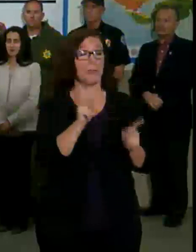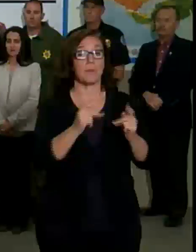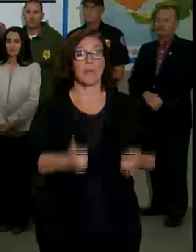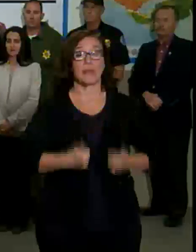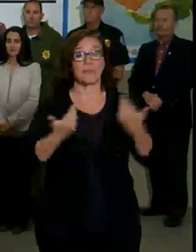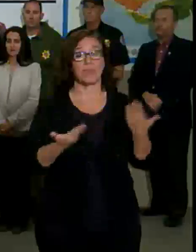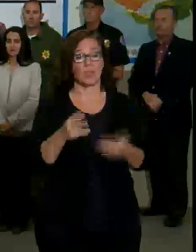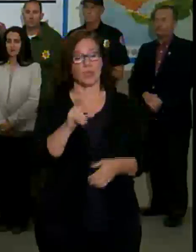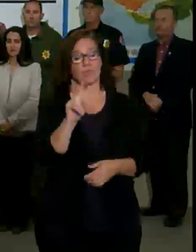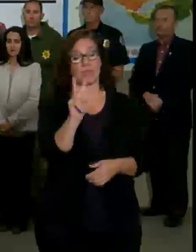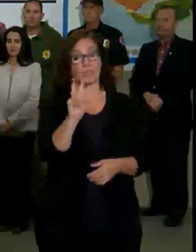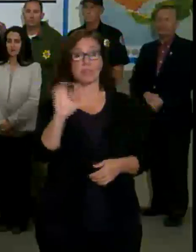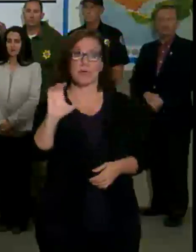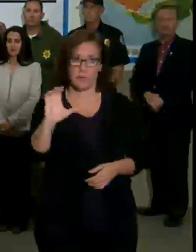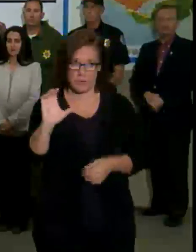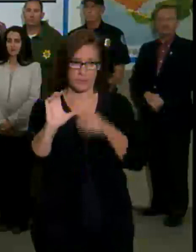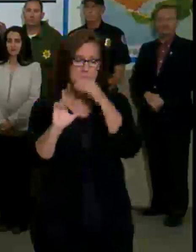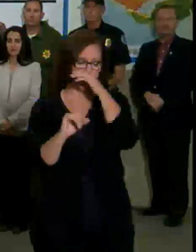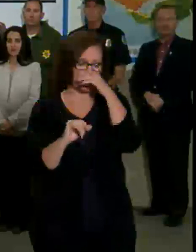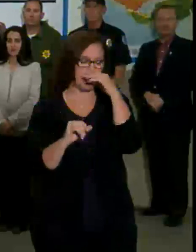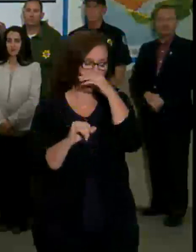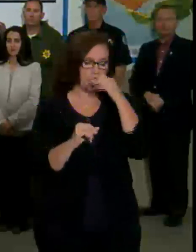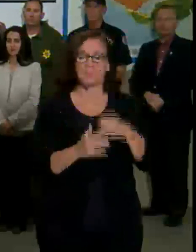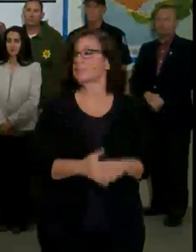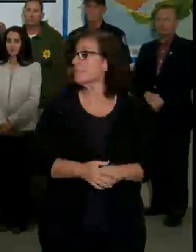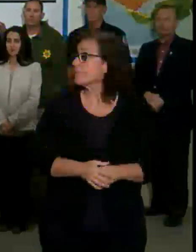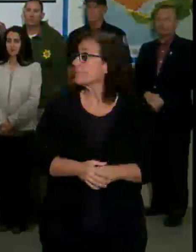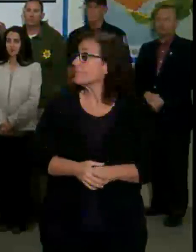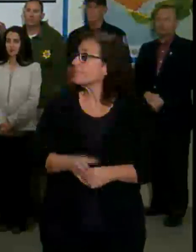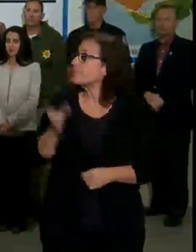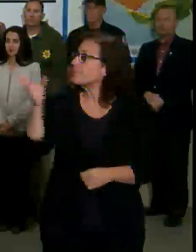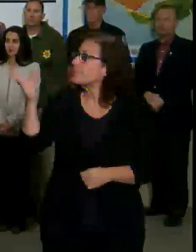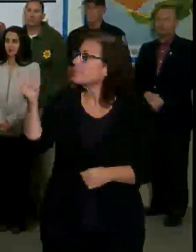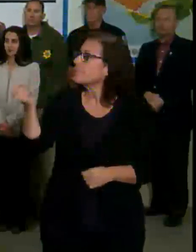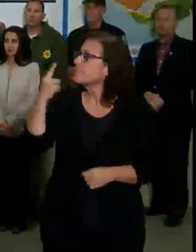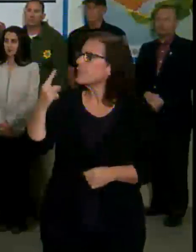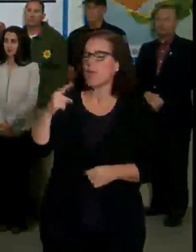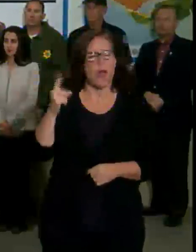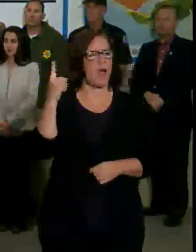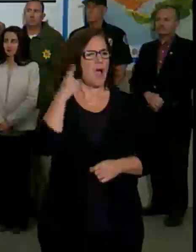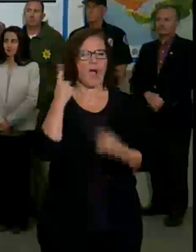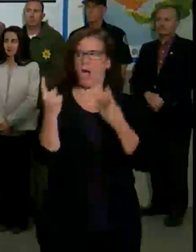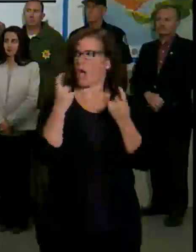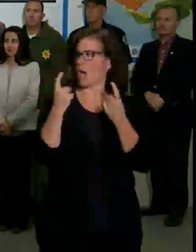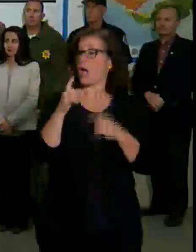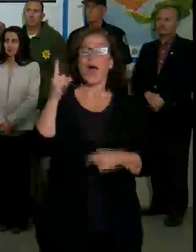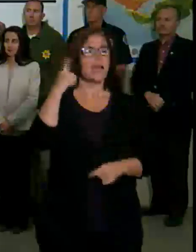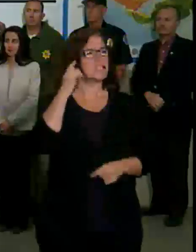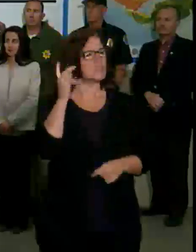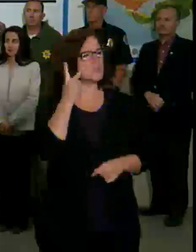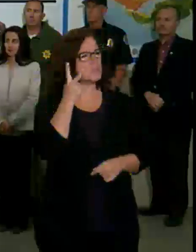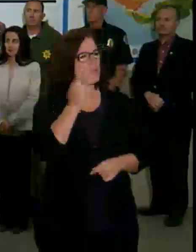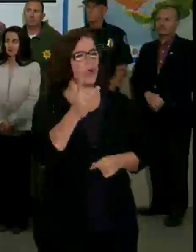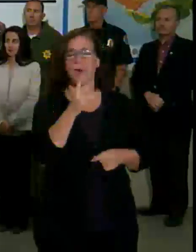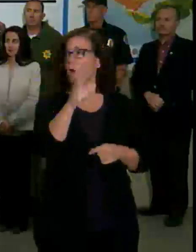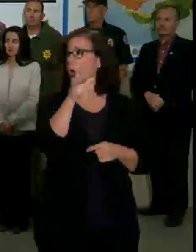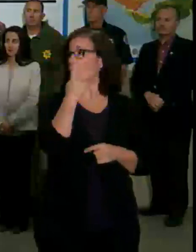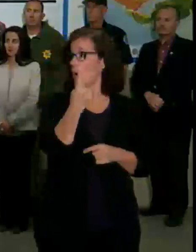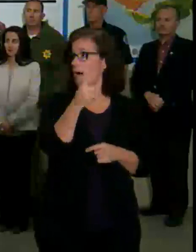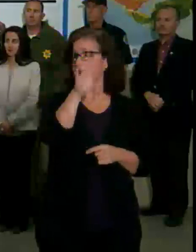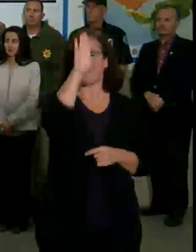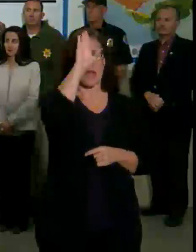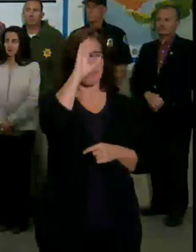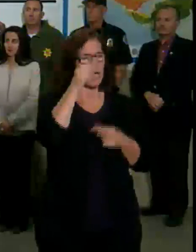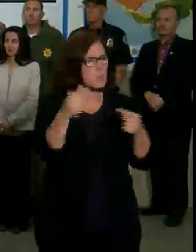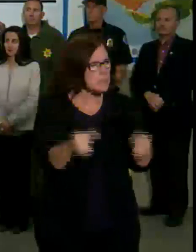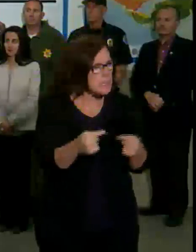We'll now open it up for questions. There were reports that a firefighter fell ill or was injured up around Romero Canyon. Is